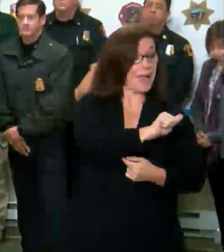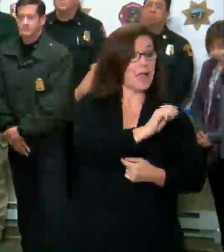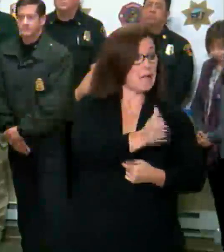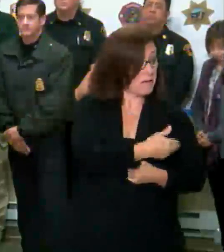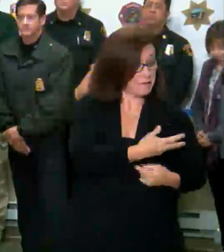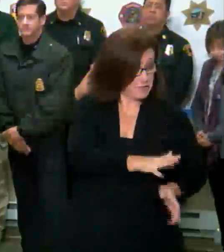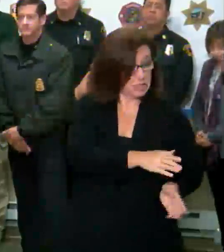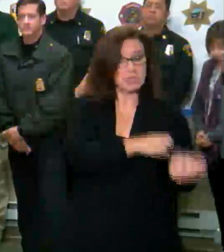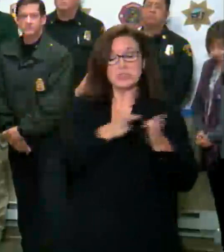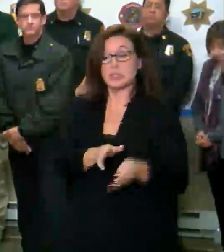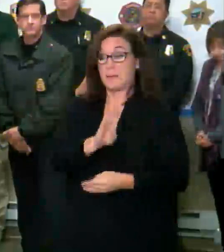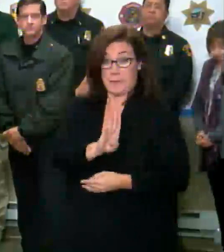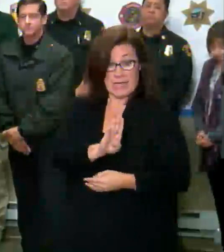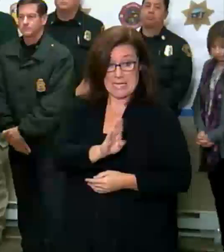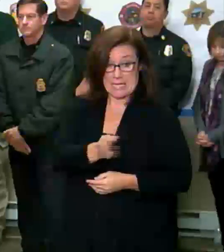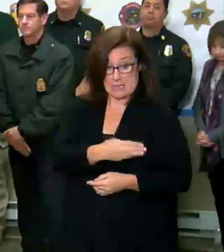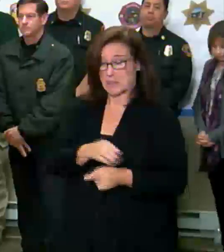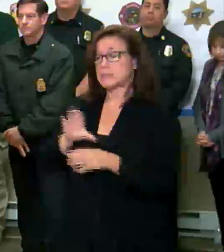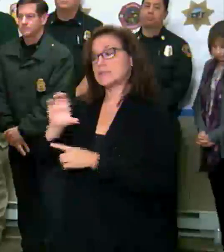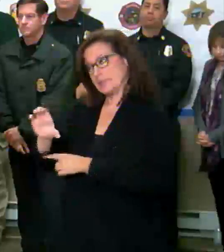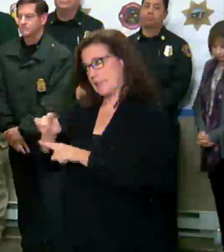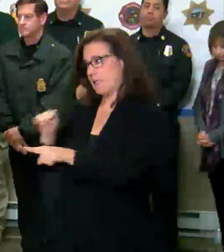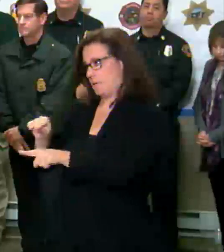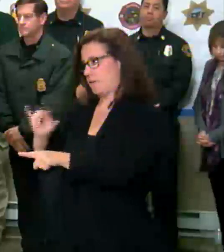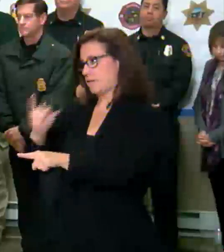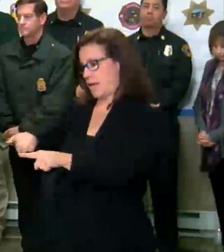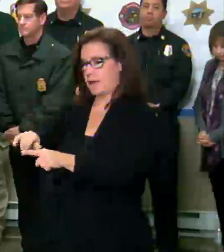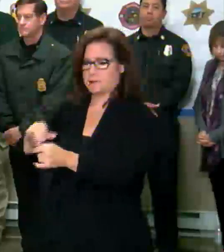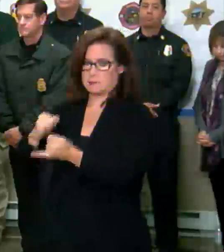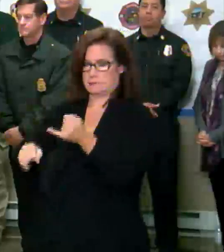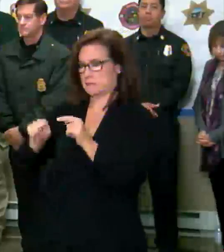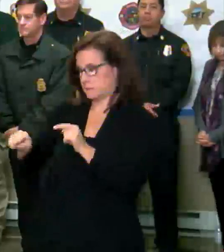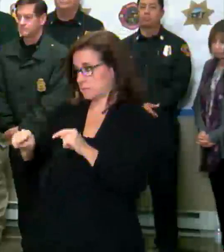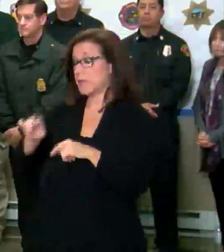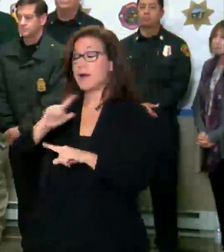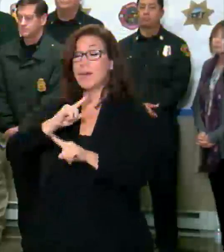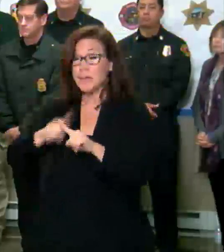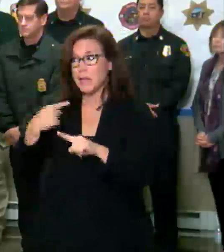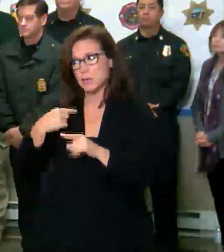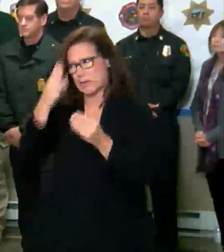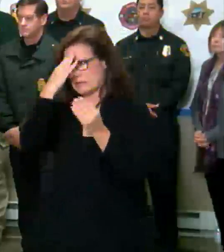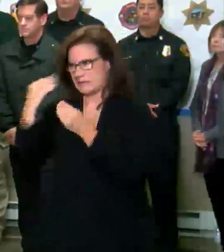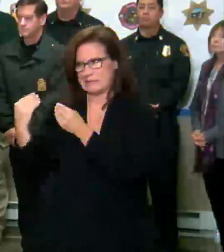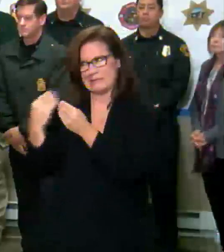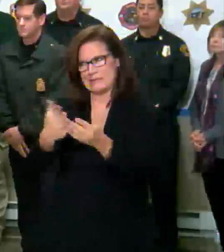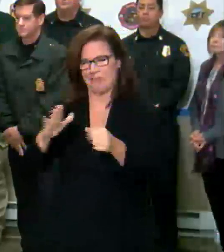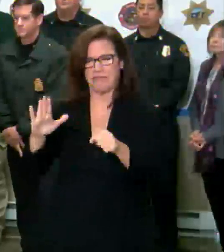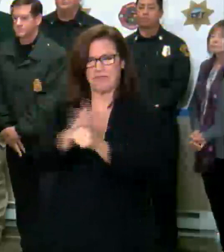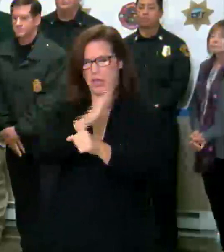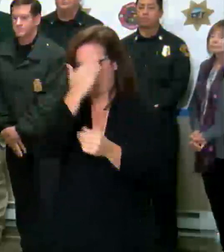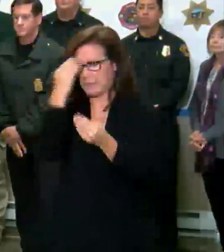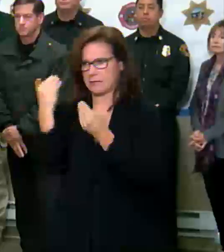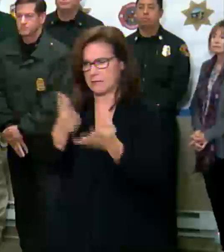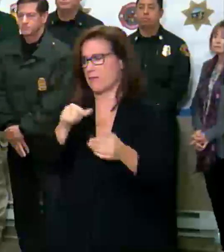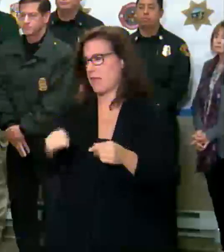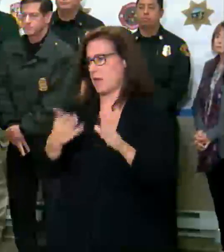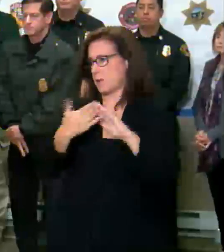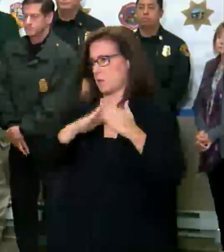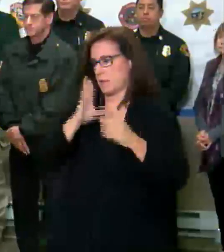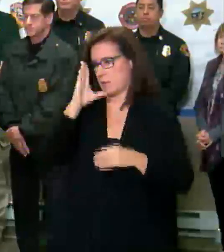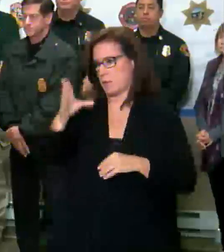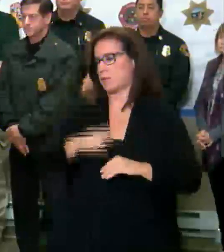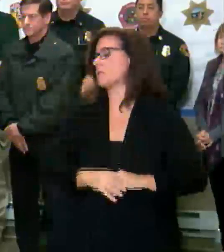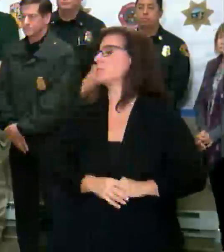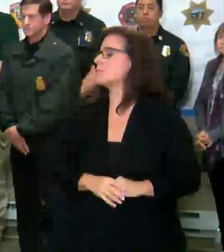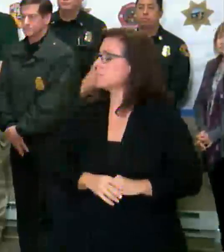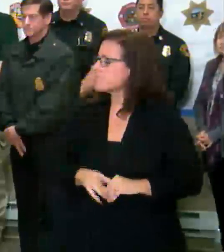and it would be with community notification. At what point does that Plan C become, I mean,